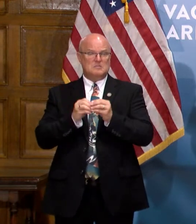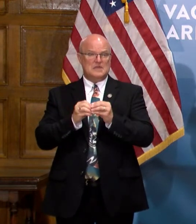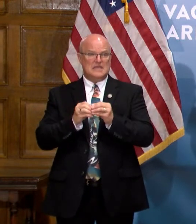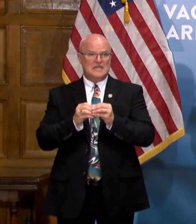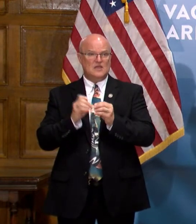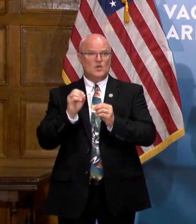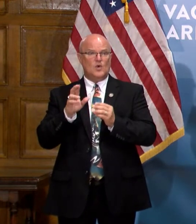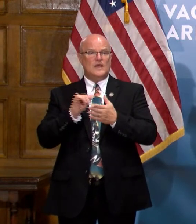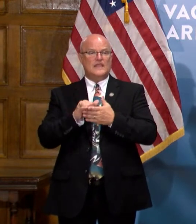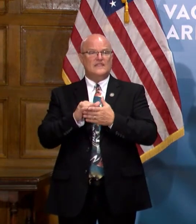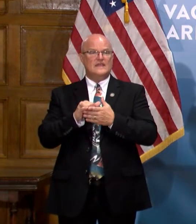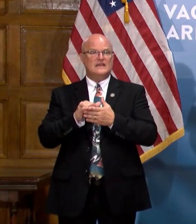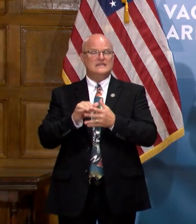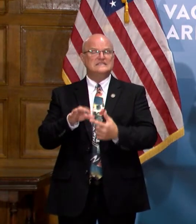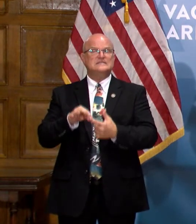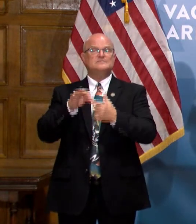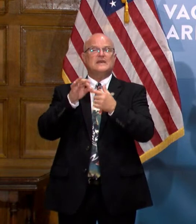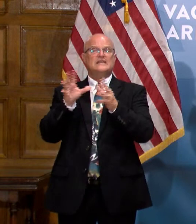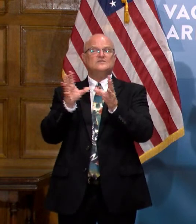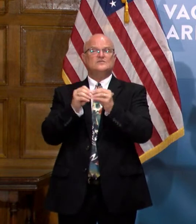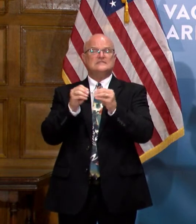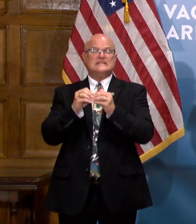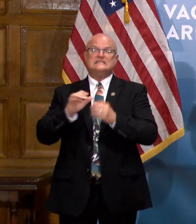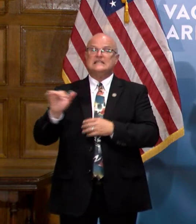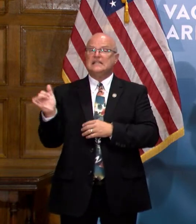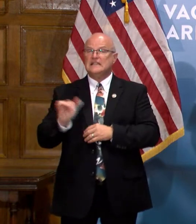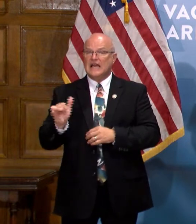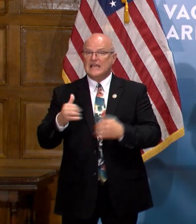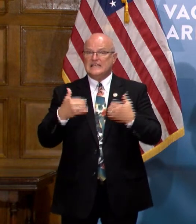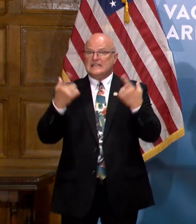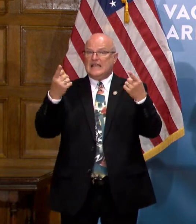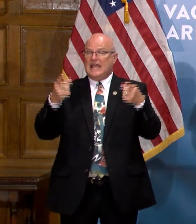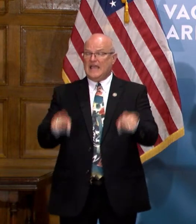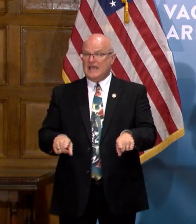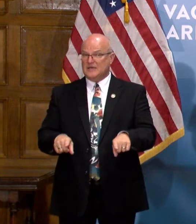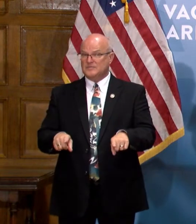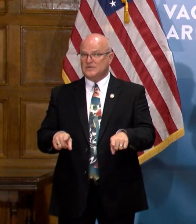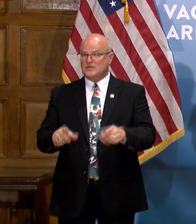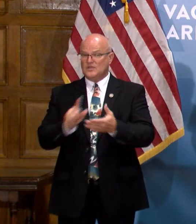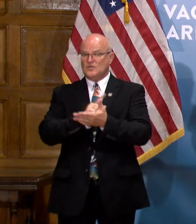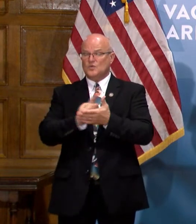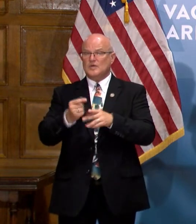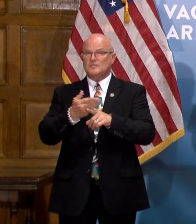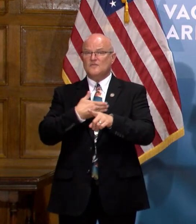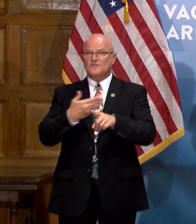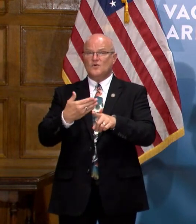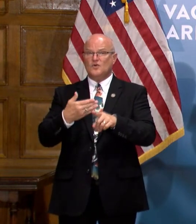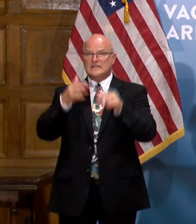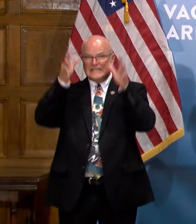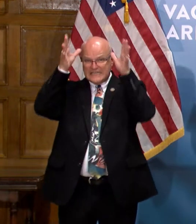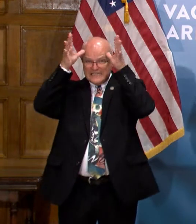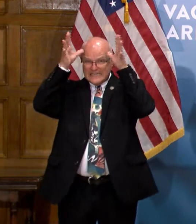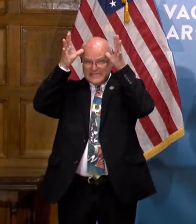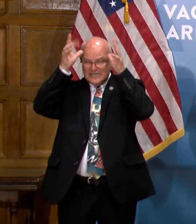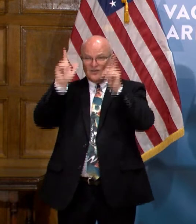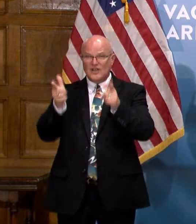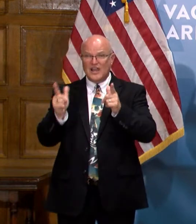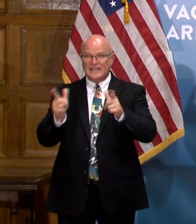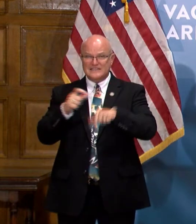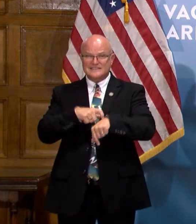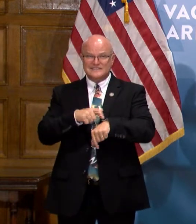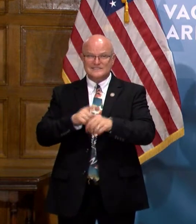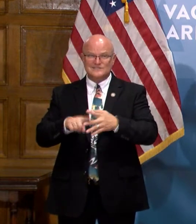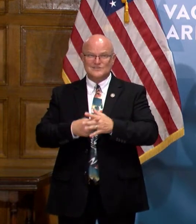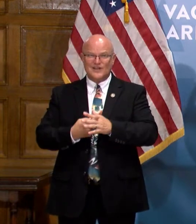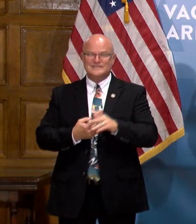or is the special session likely to happen the week before deer hunting season starts? Well,